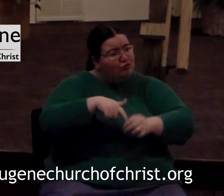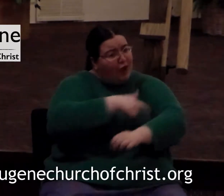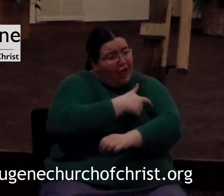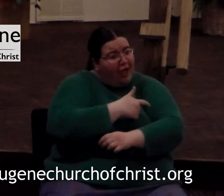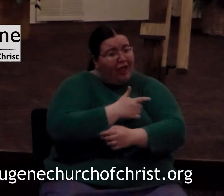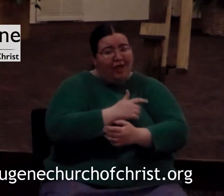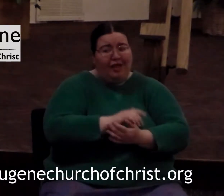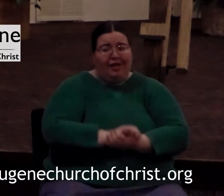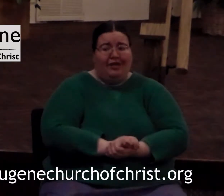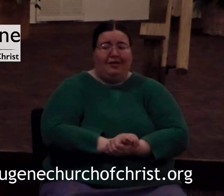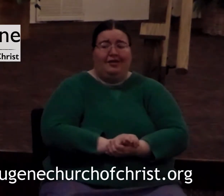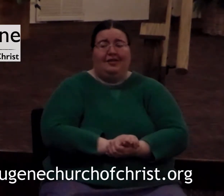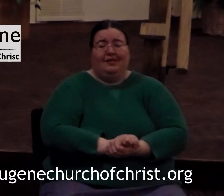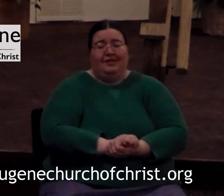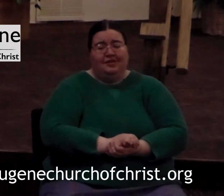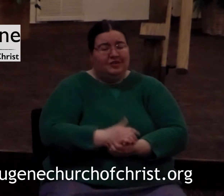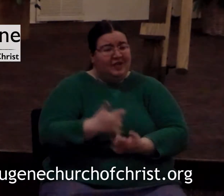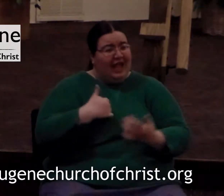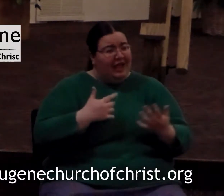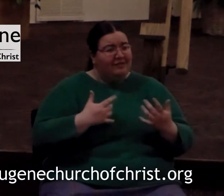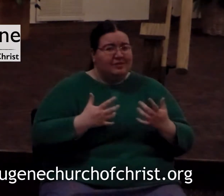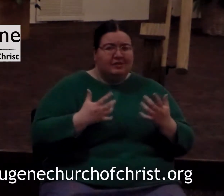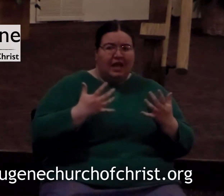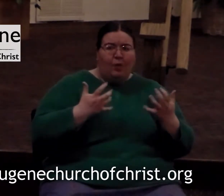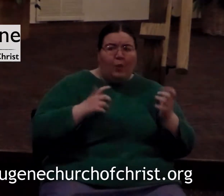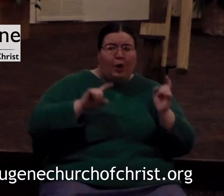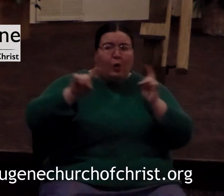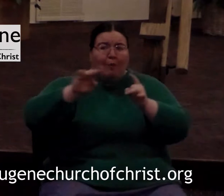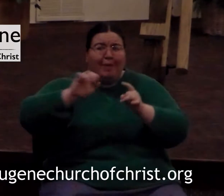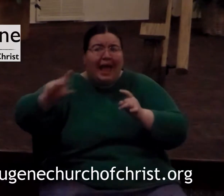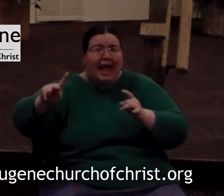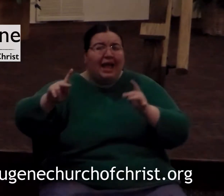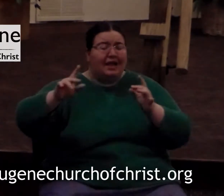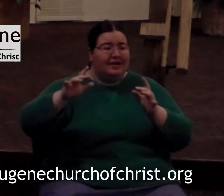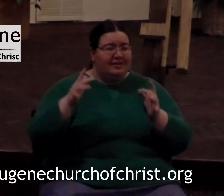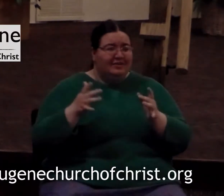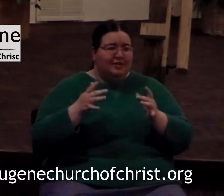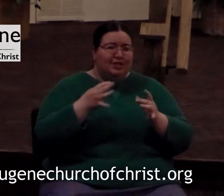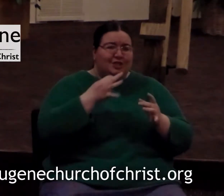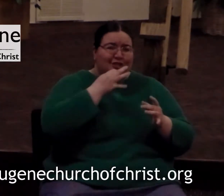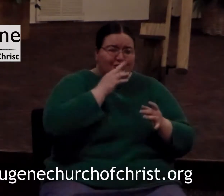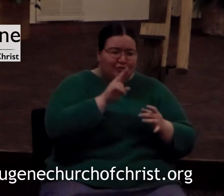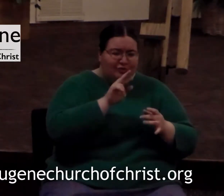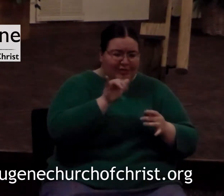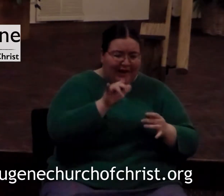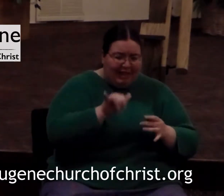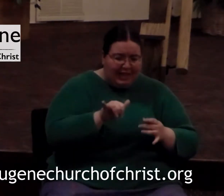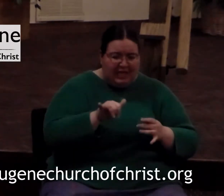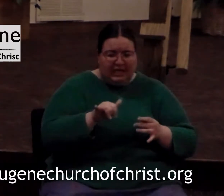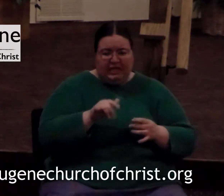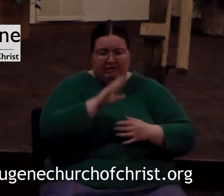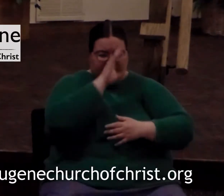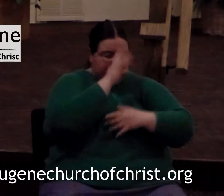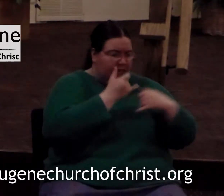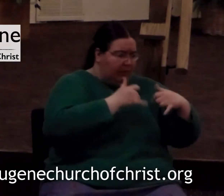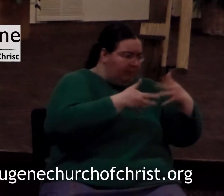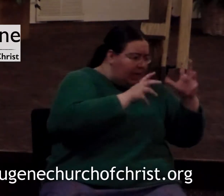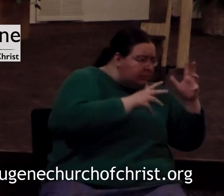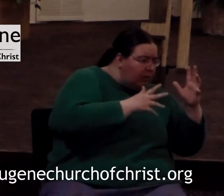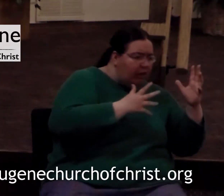about when can we go back to the coast? And we got the rally coming up, and David's playing basketball all the time. We got all these things happening. But maybe once we